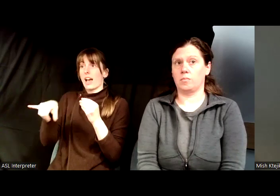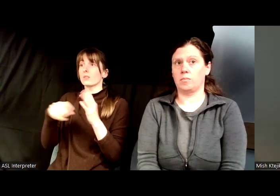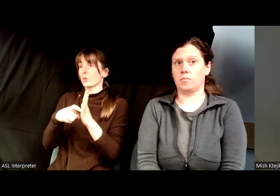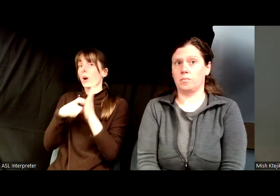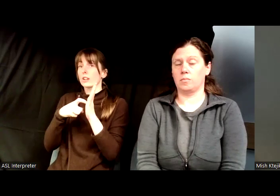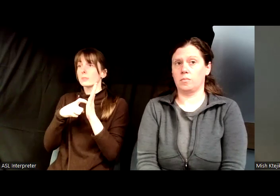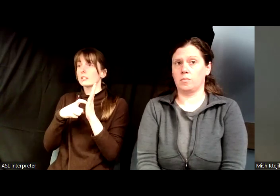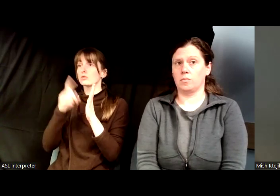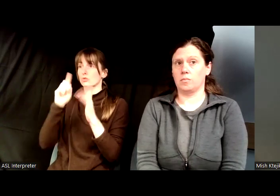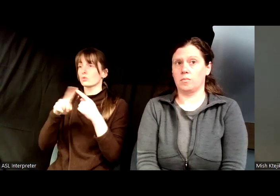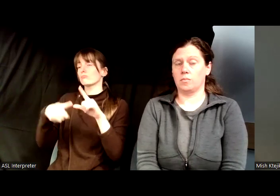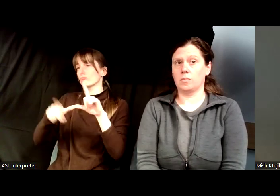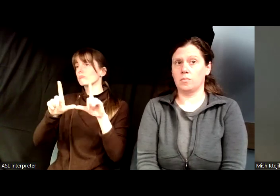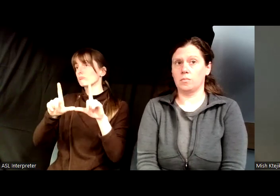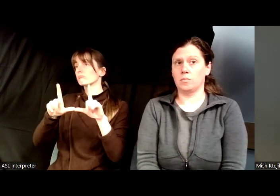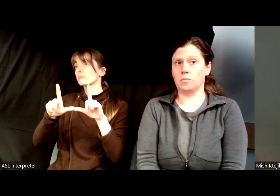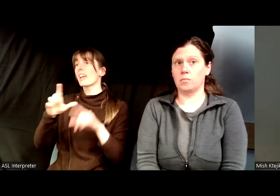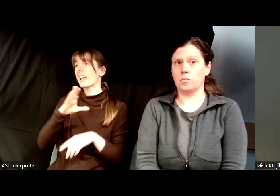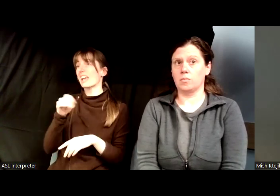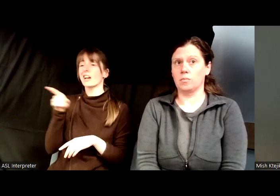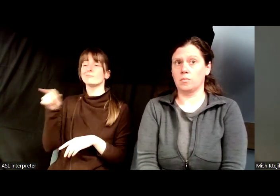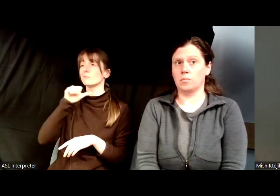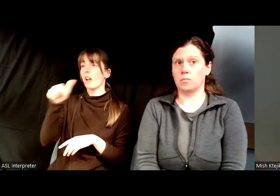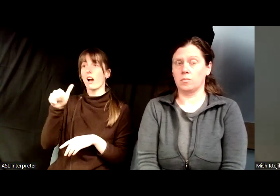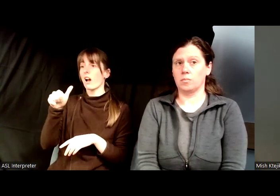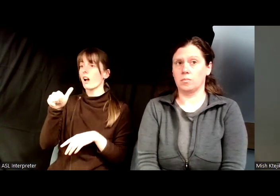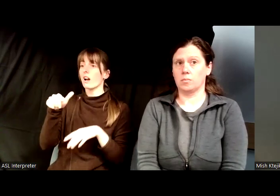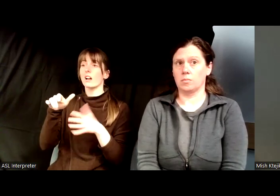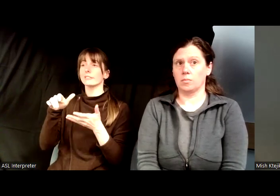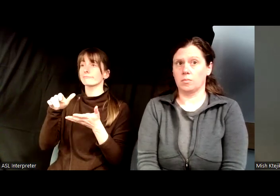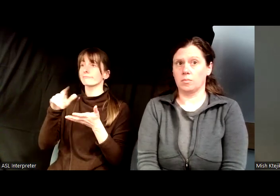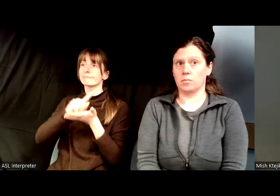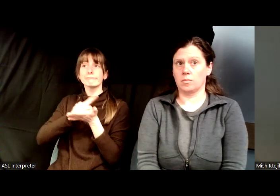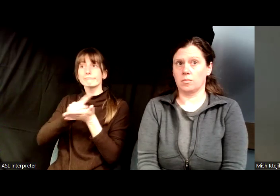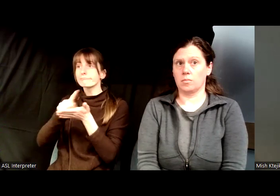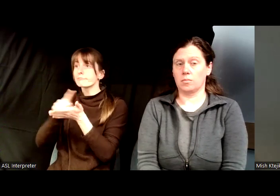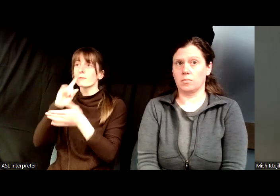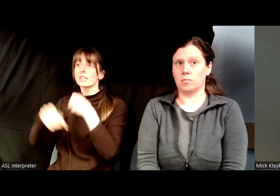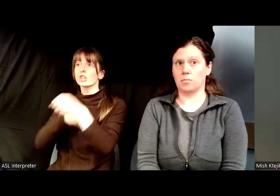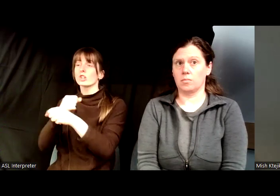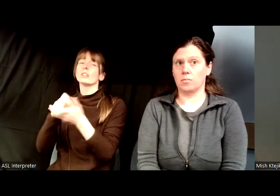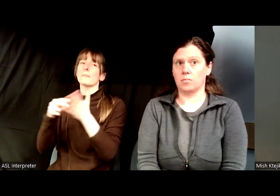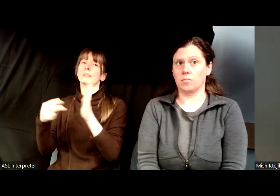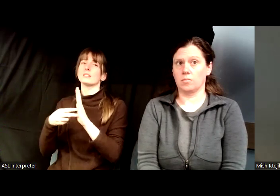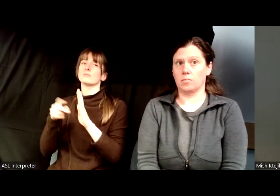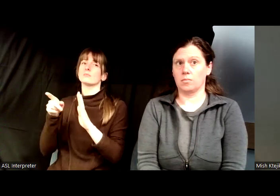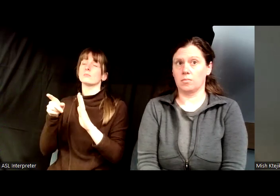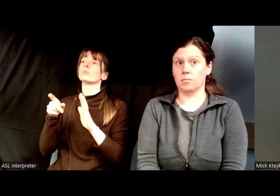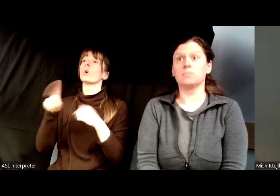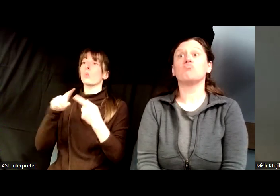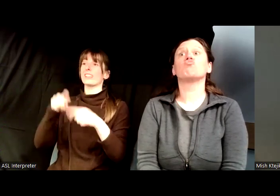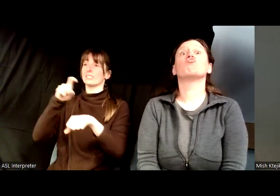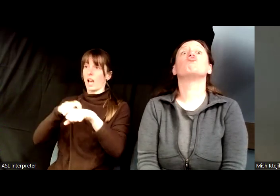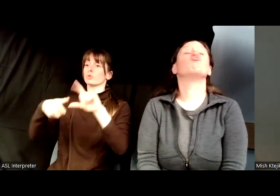the license, and they didn't meet that renewal requirement, then they wouldn't get their license on renewal.